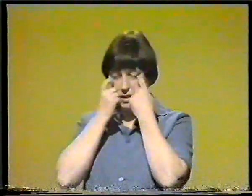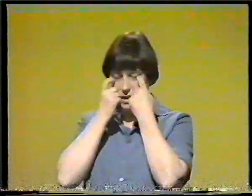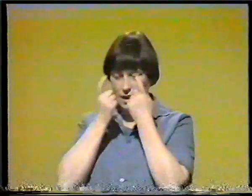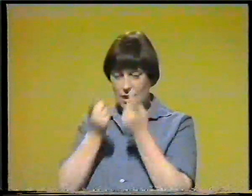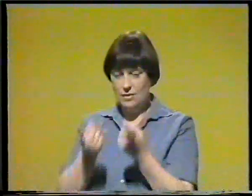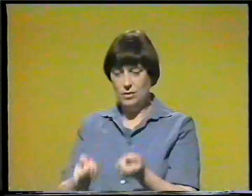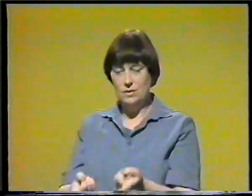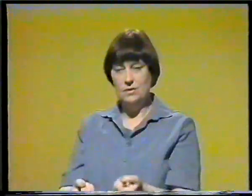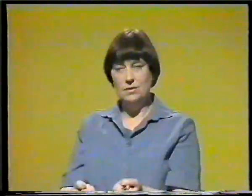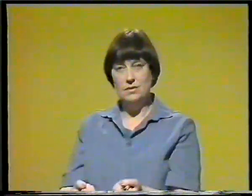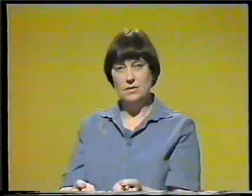Careful.